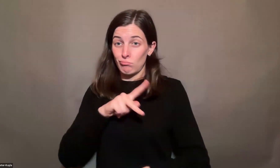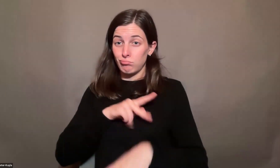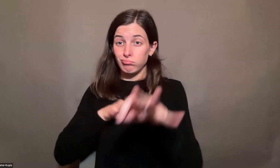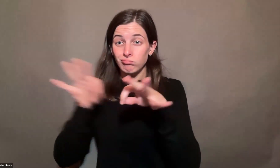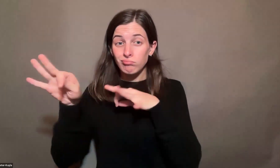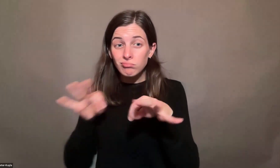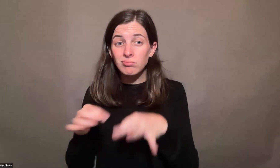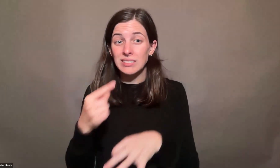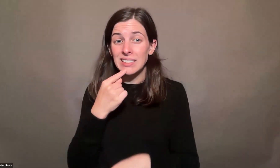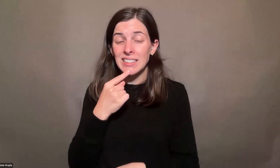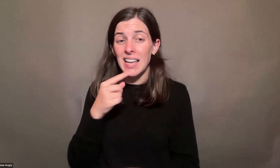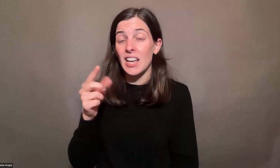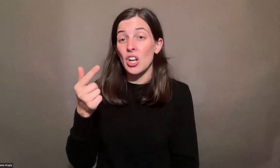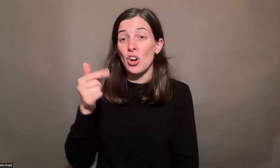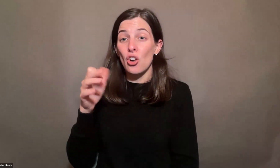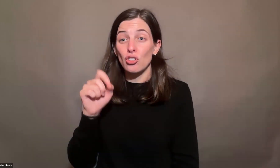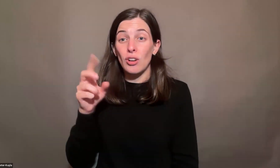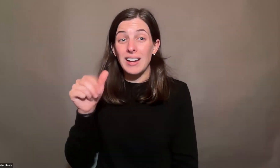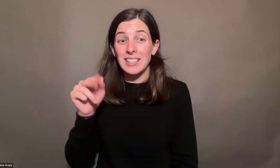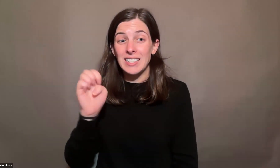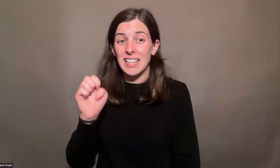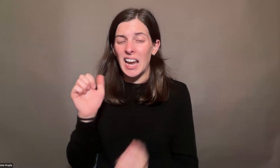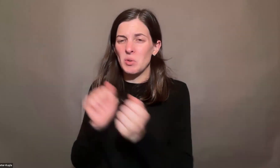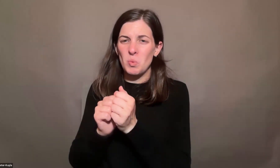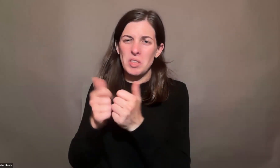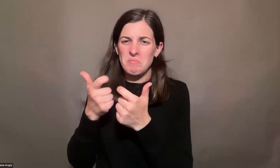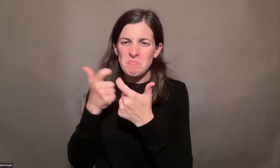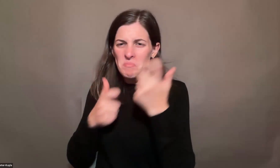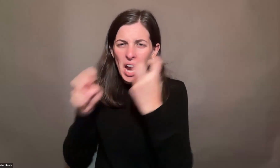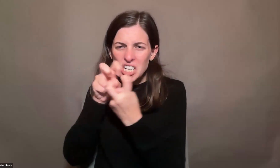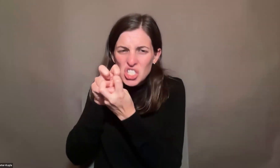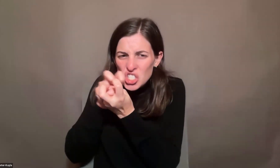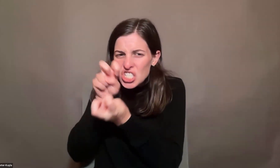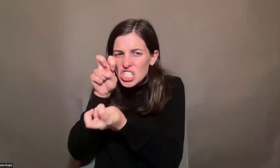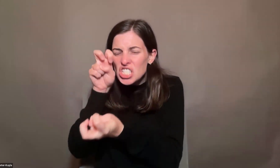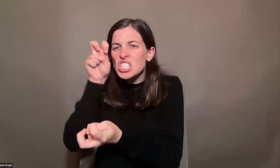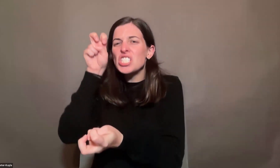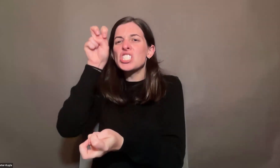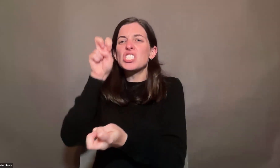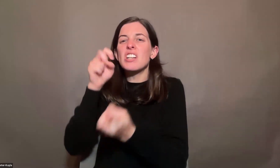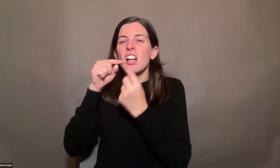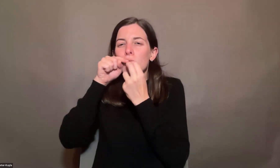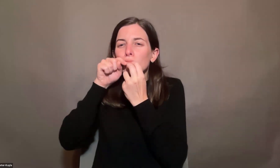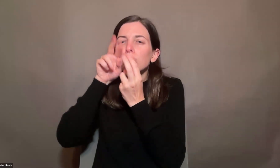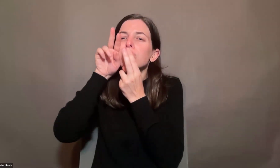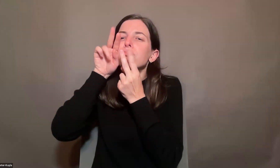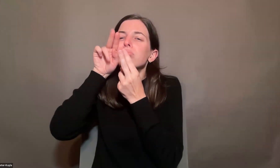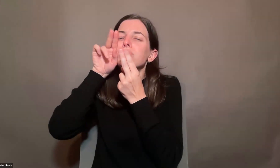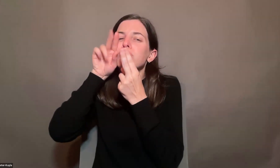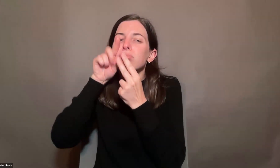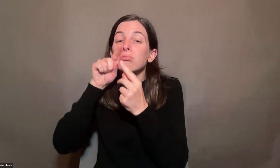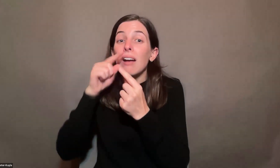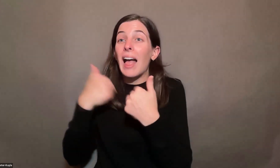about the fact that its mouth was wide open with it catching a treat midair. The lips are flopping open. That tells me a lot more